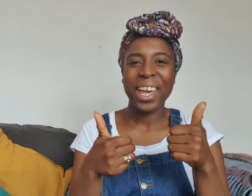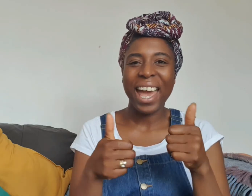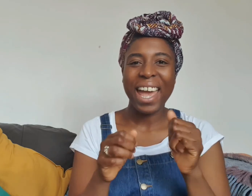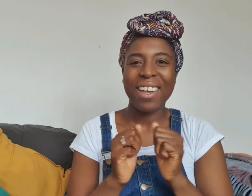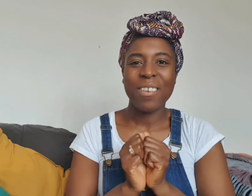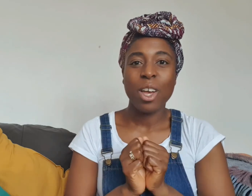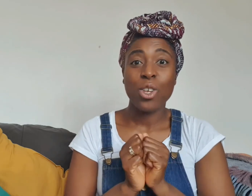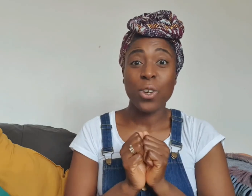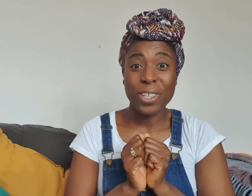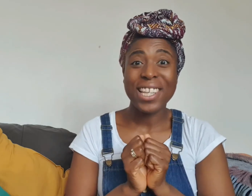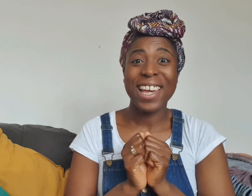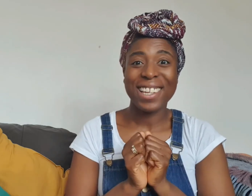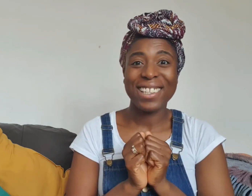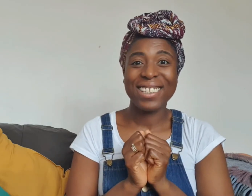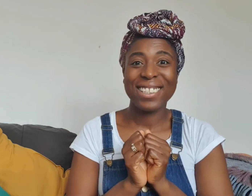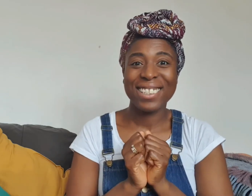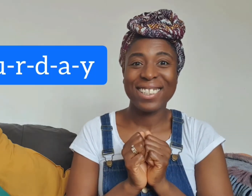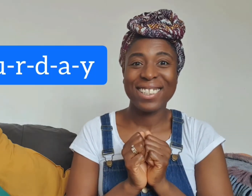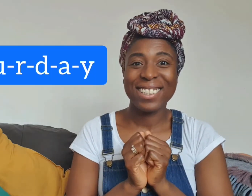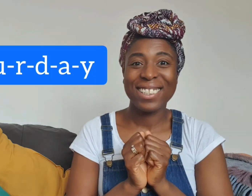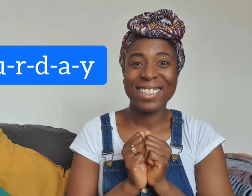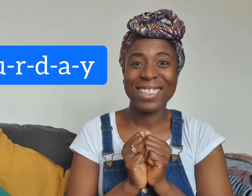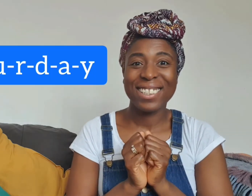Okay, your turn.